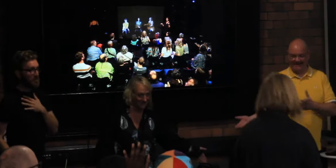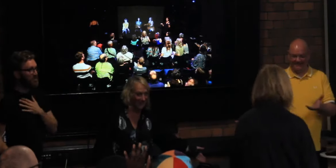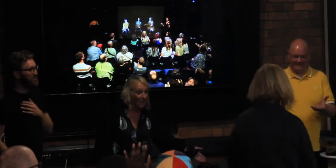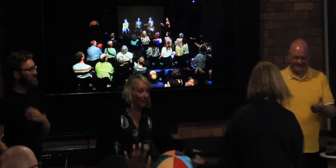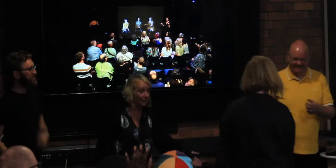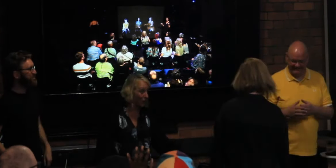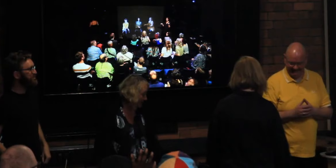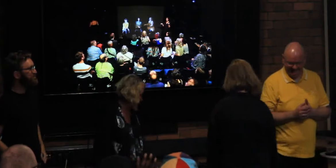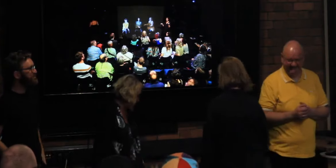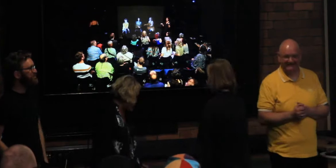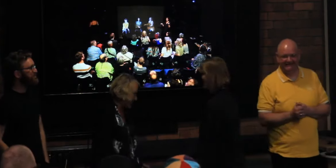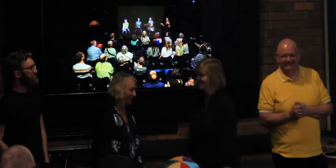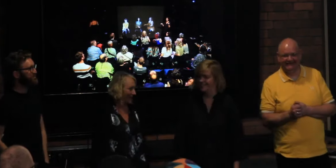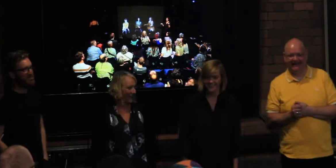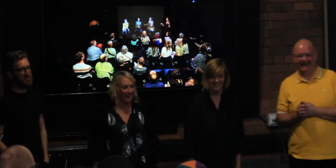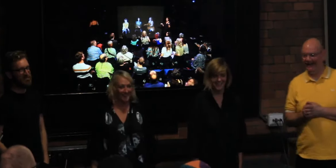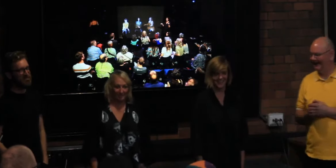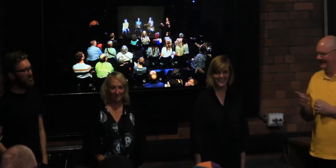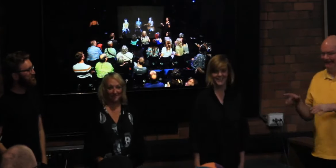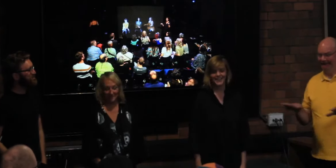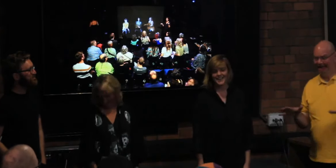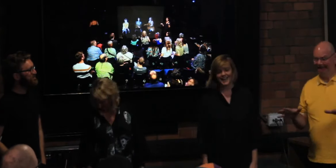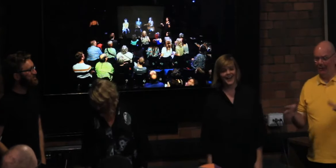Okay. If that's all right.